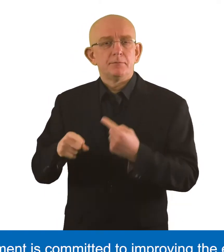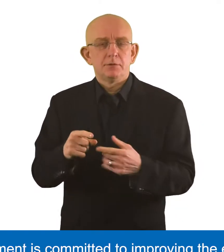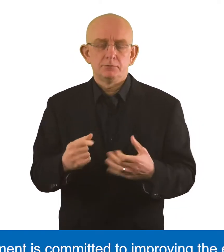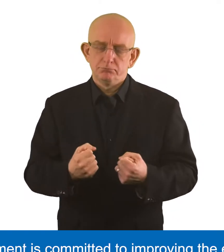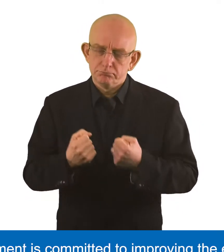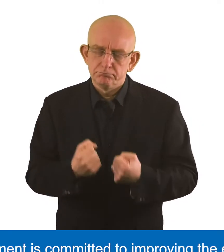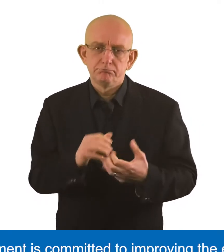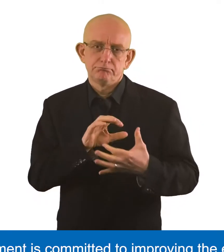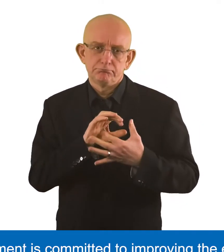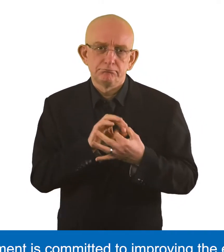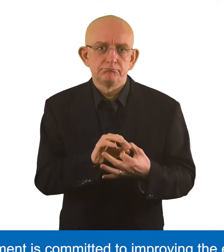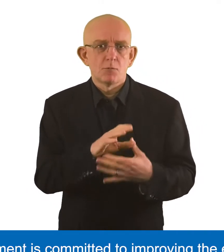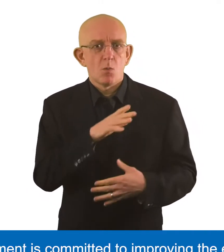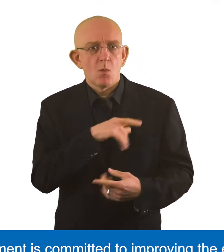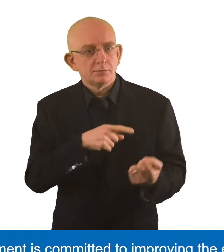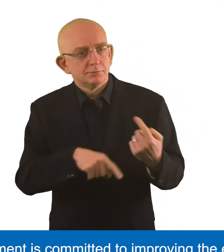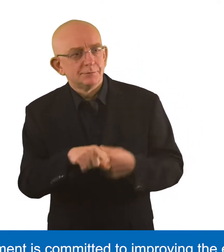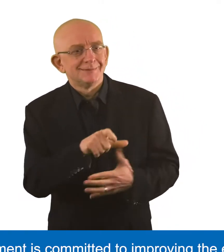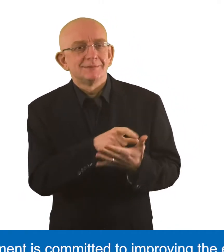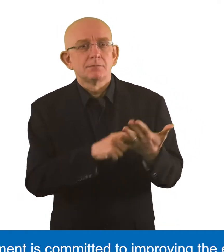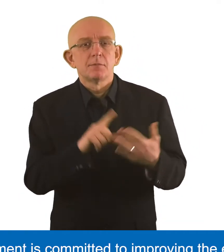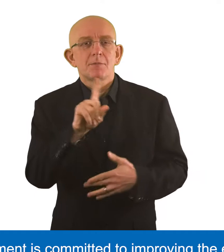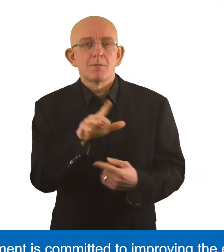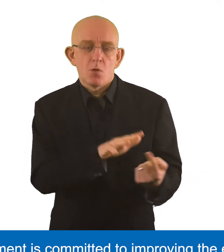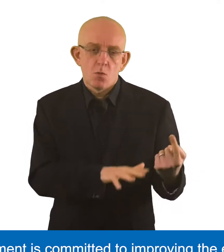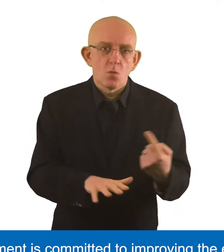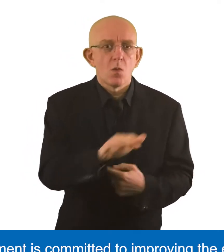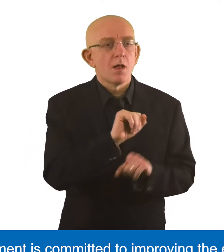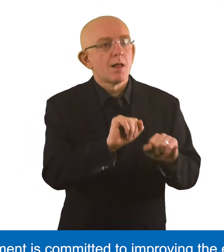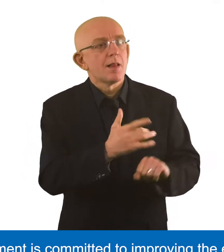The government is committed to improving the everyday lives of all disabled people.